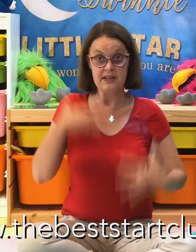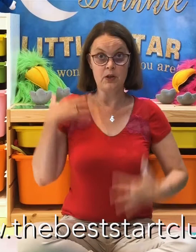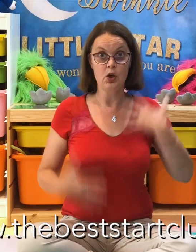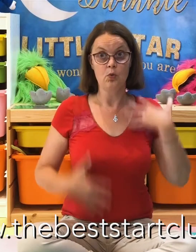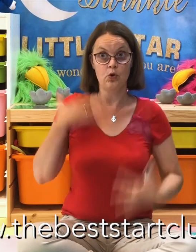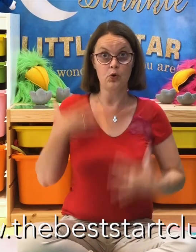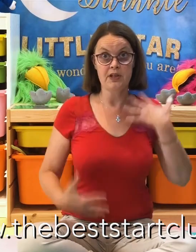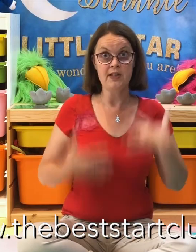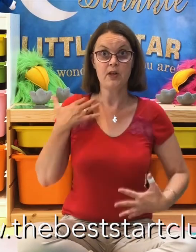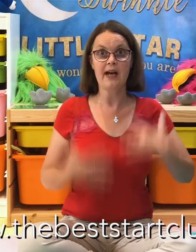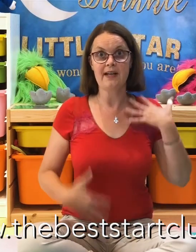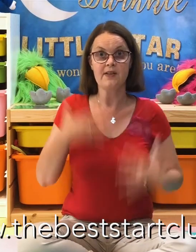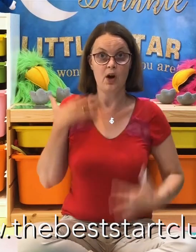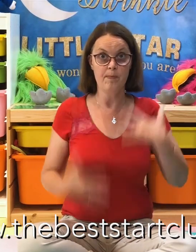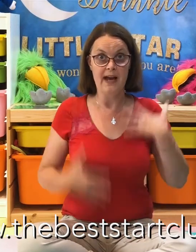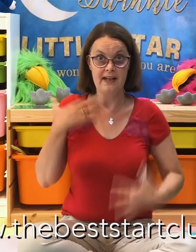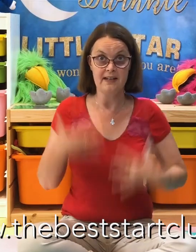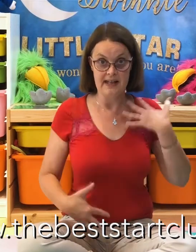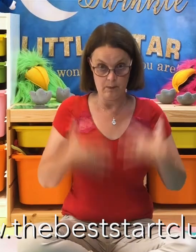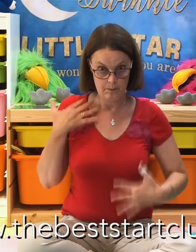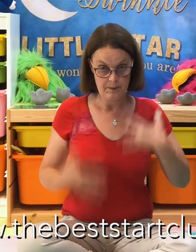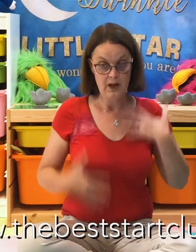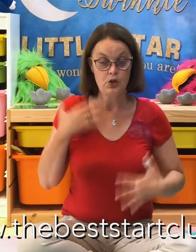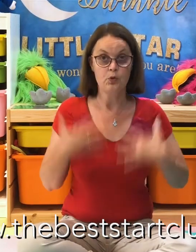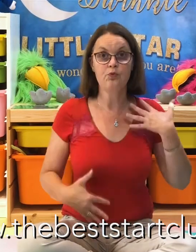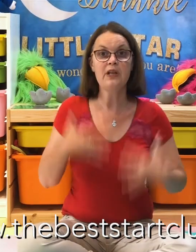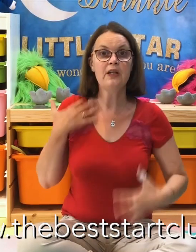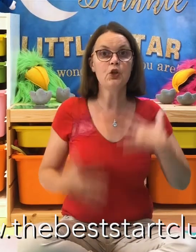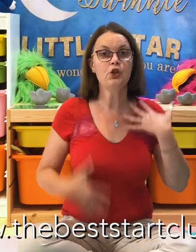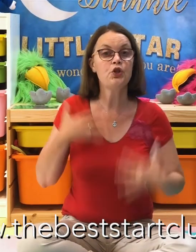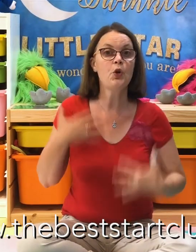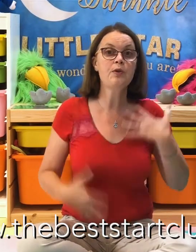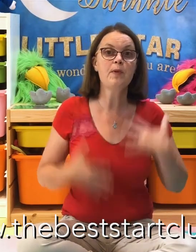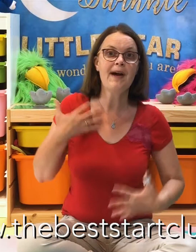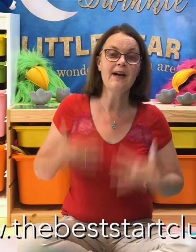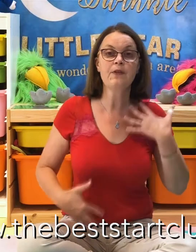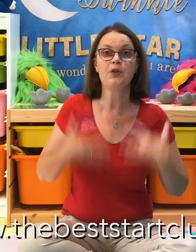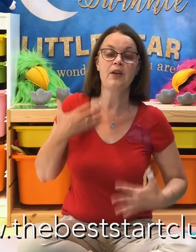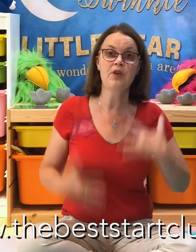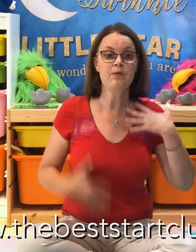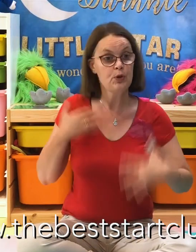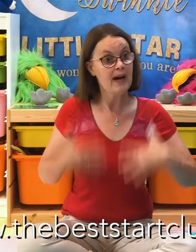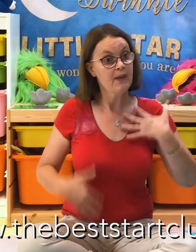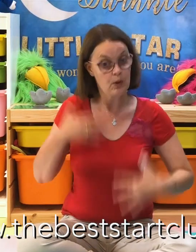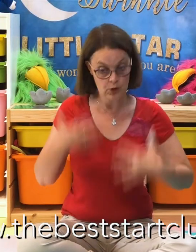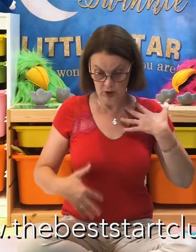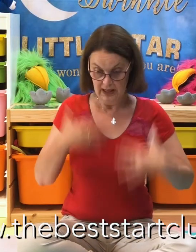see we're alternating our hands up and down. So it's really good. You show them the bath, or you're getting ready for the bath, and you